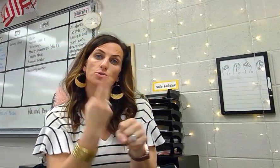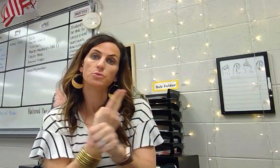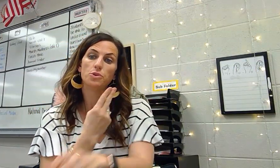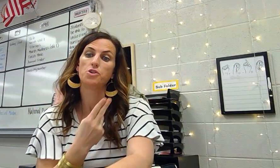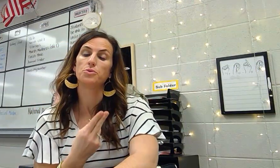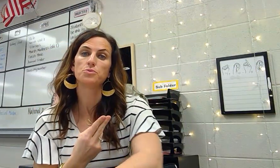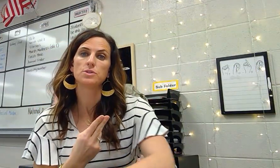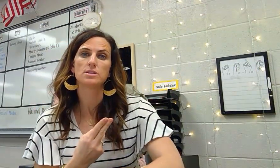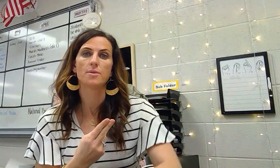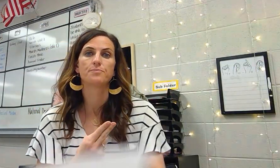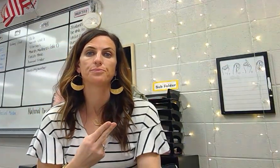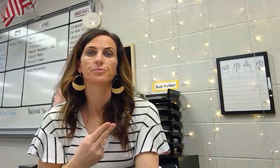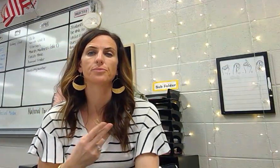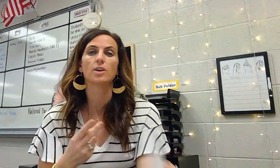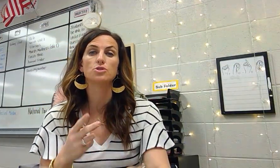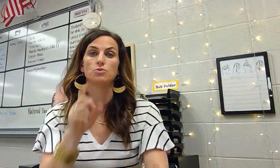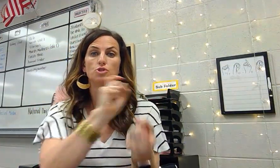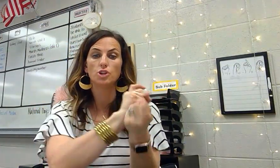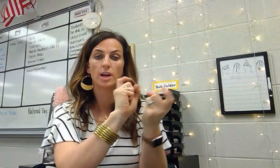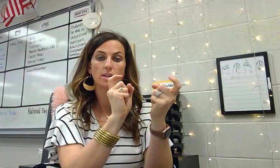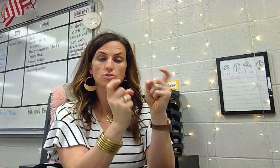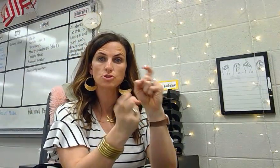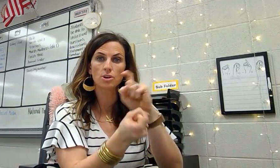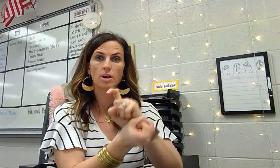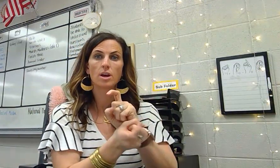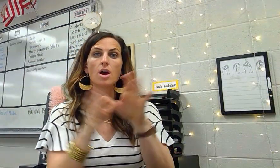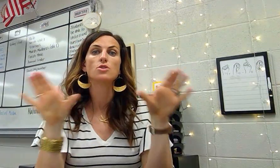to use, to change,